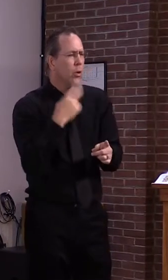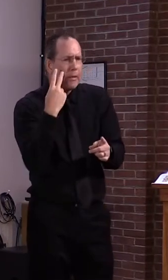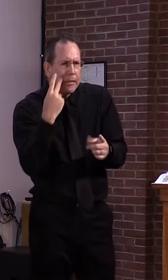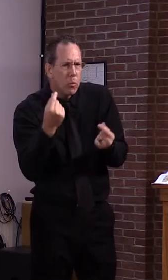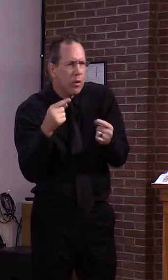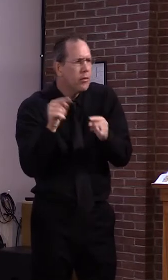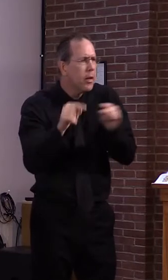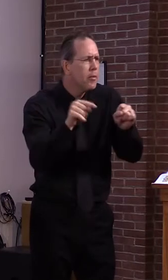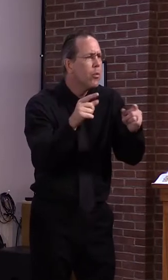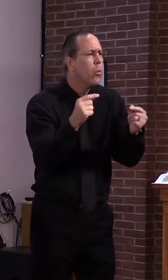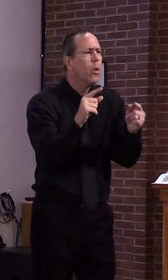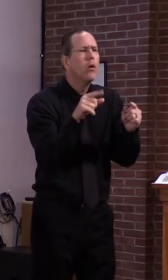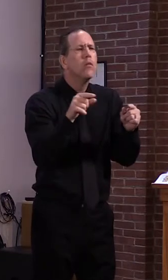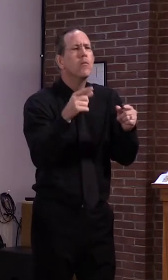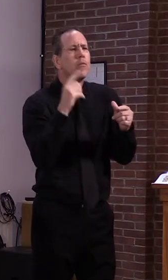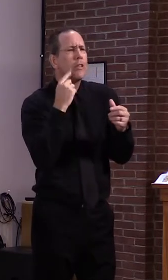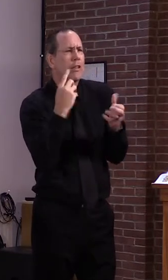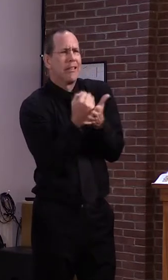as we could.